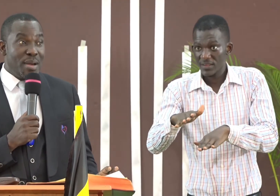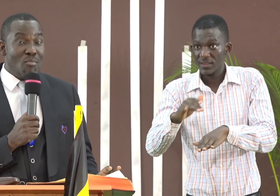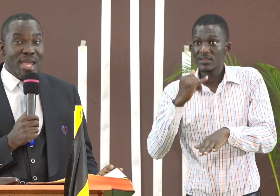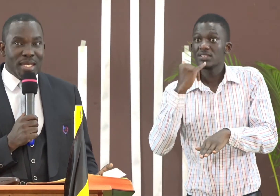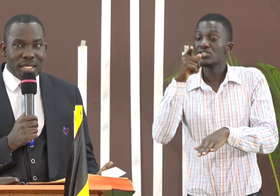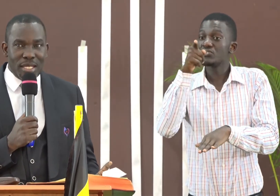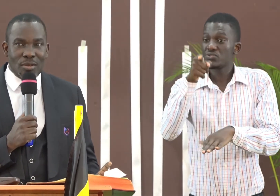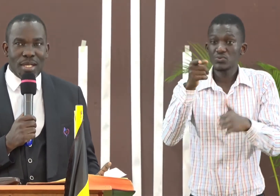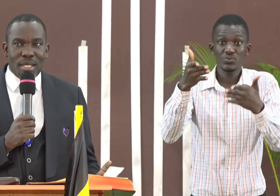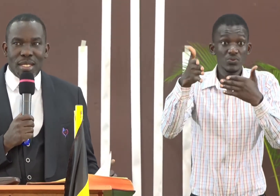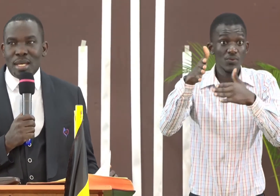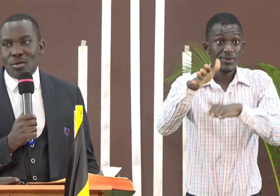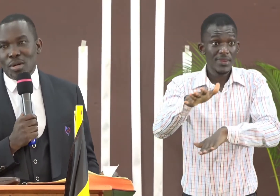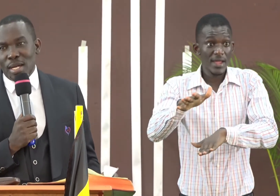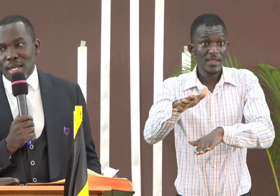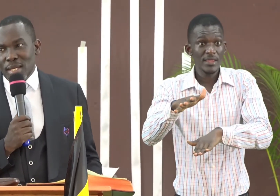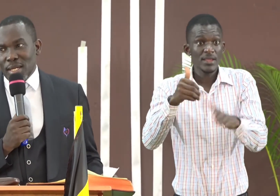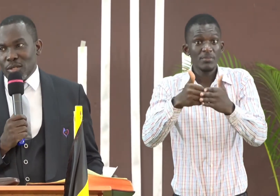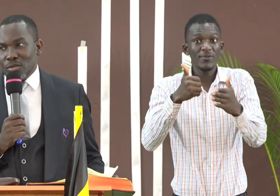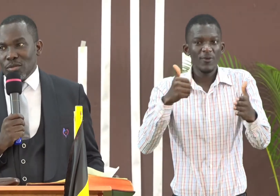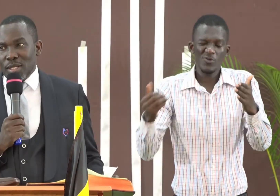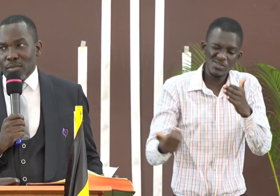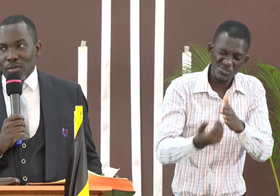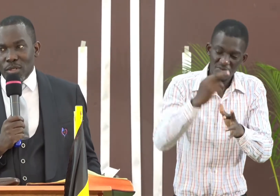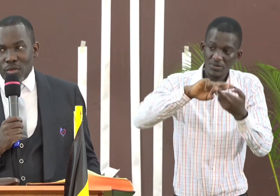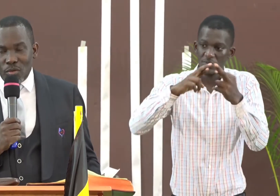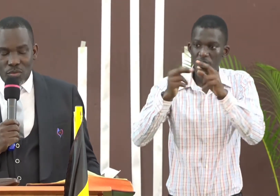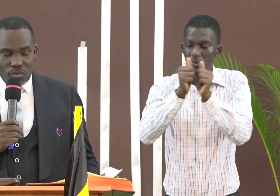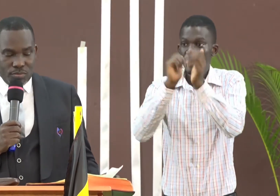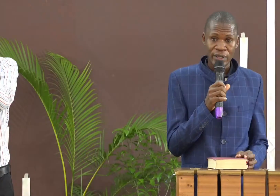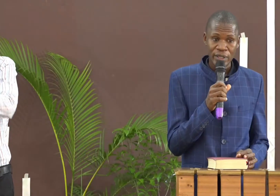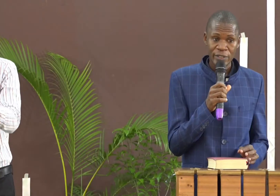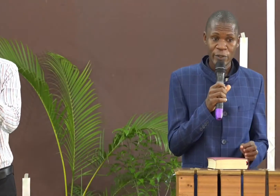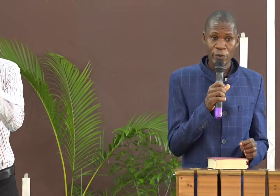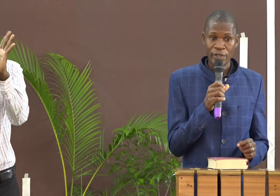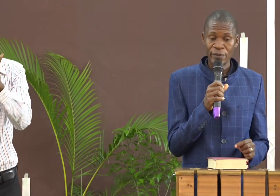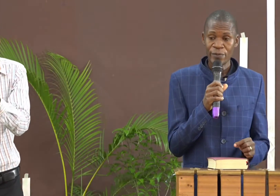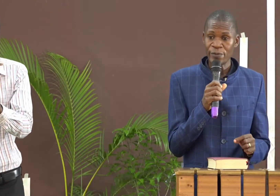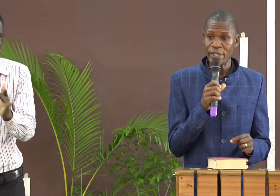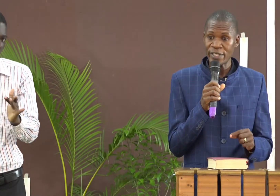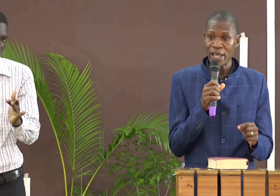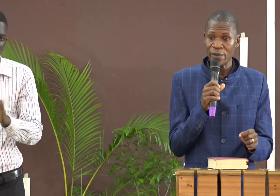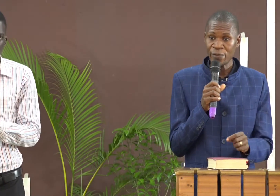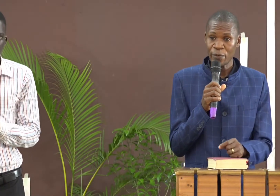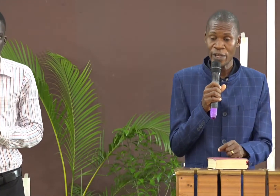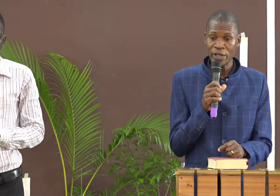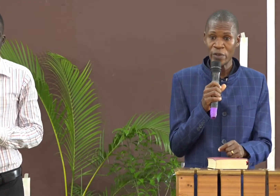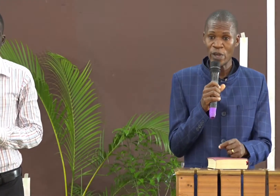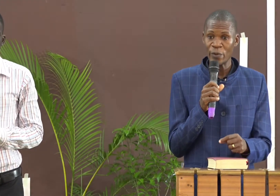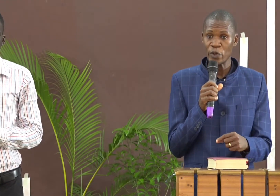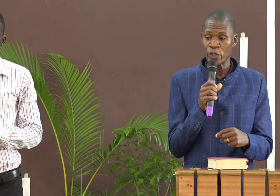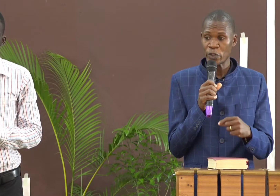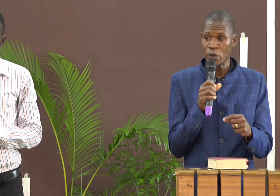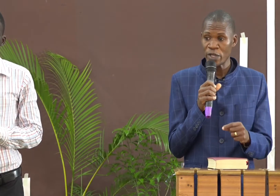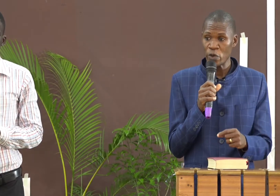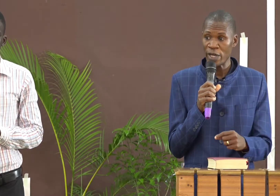okuva mu bulamu bw'ensi eno nga tazizaawo nkolaganaye ne Katonda okuyita mu Kristo. Is to live this life when you